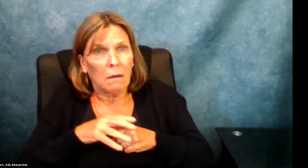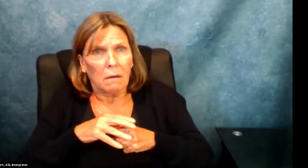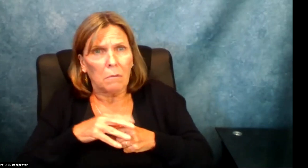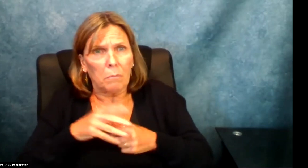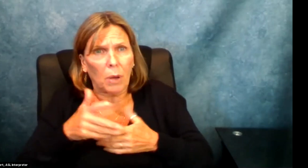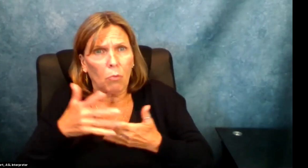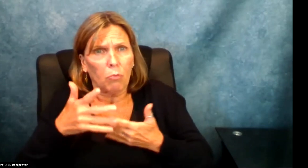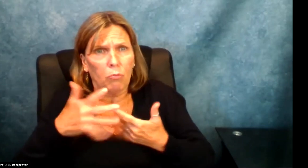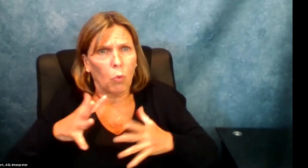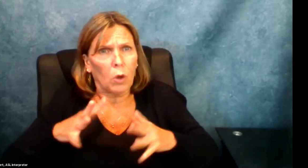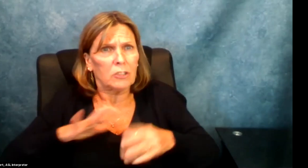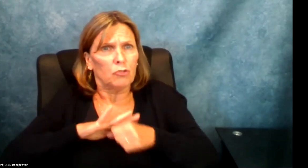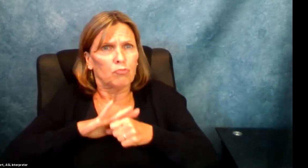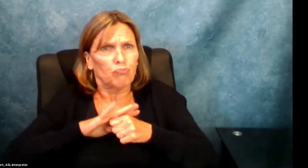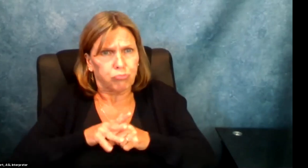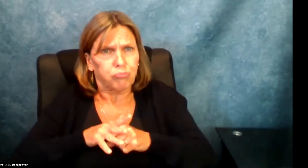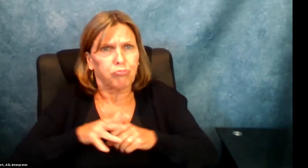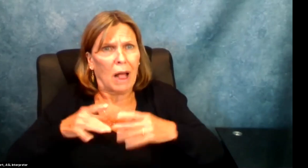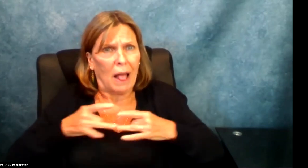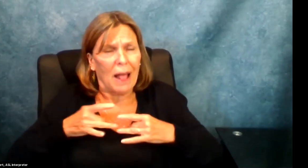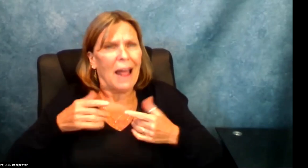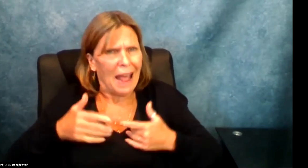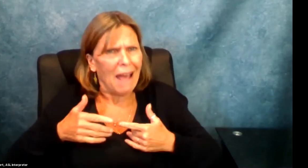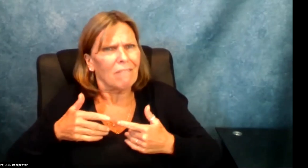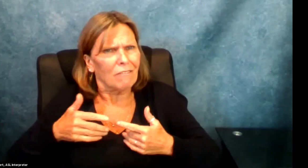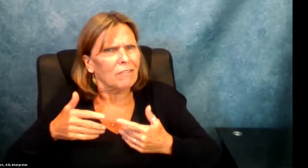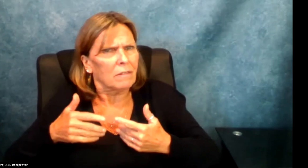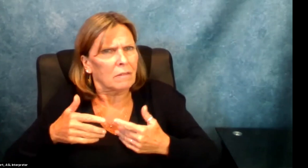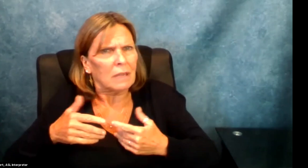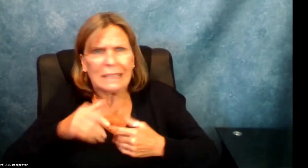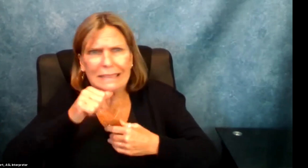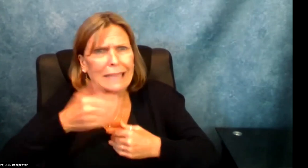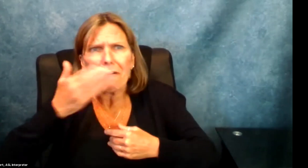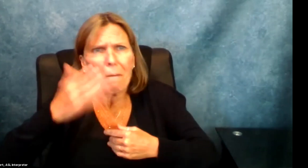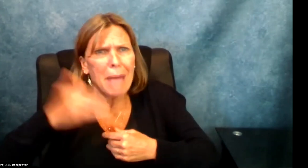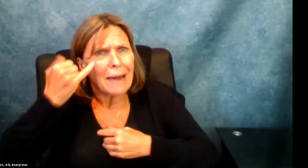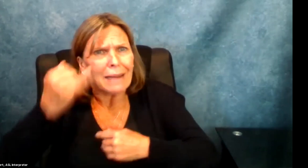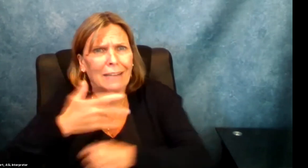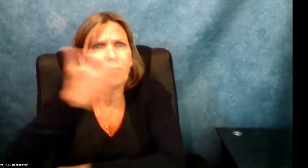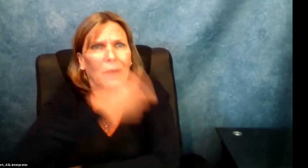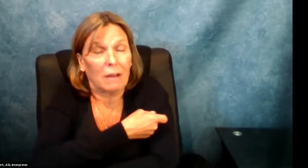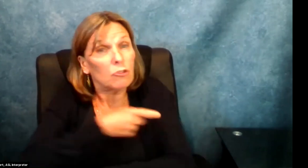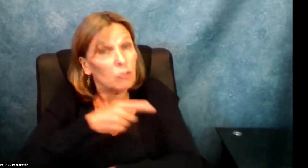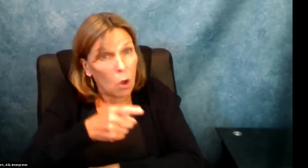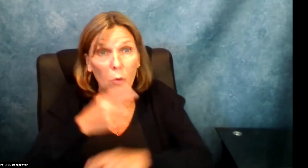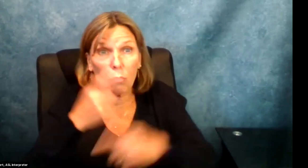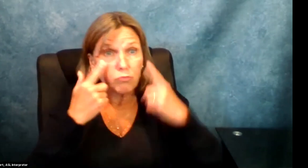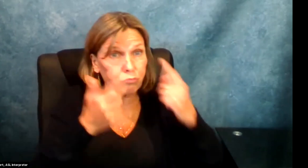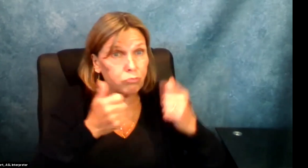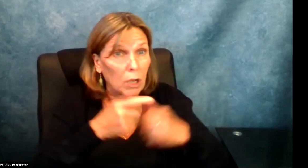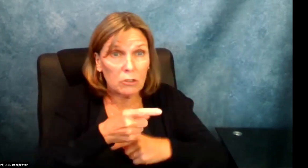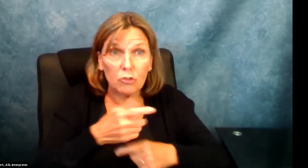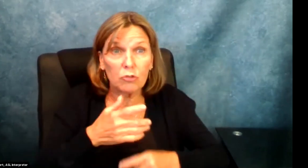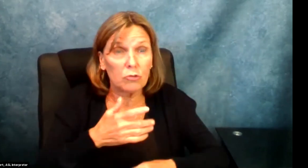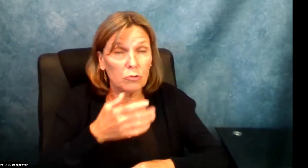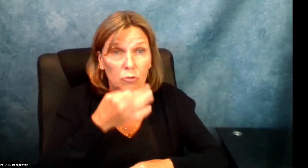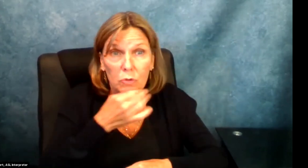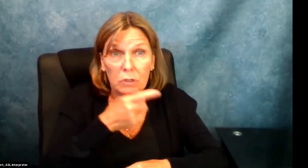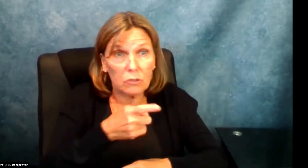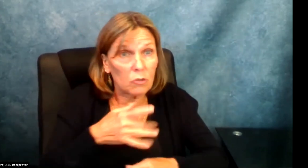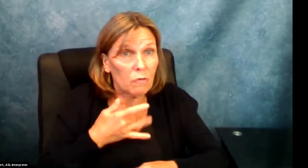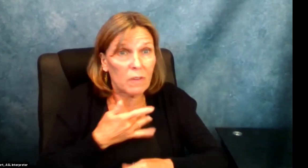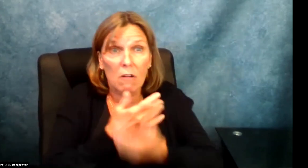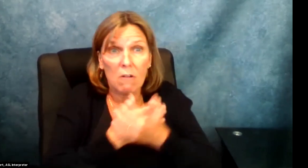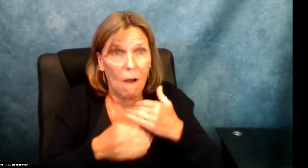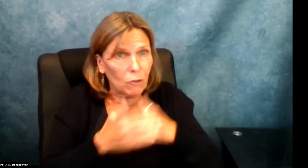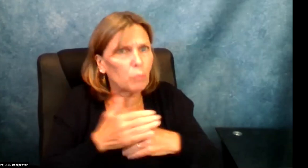once you've got the virus. So we would recommend that as soon as you feel comfortable having your child get vaccinated,